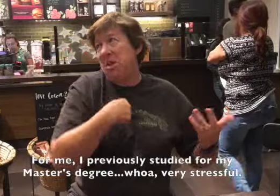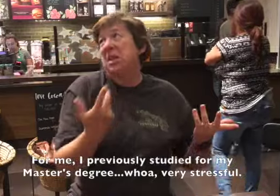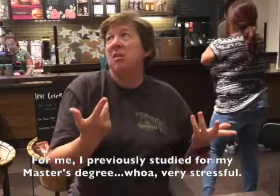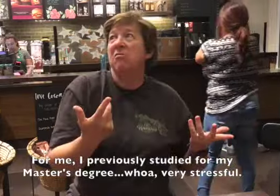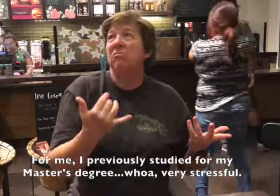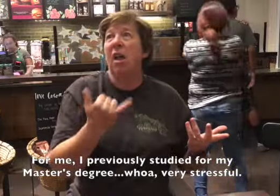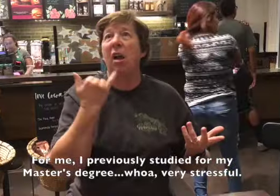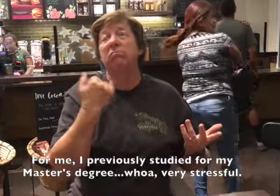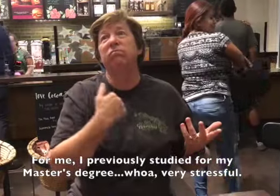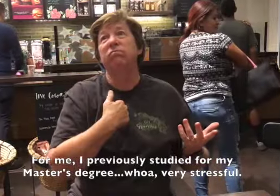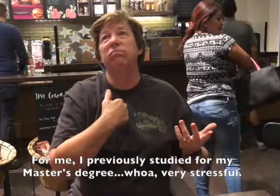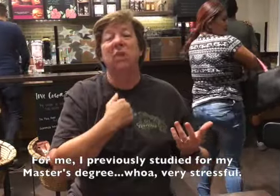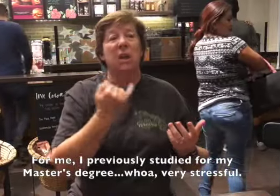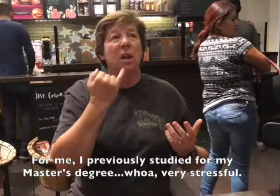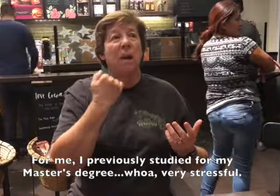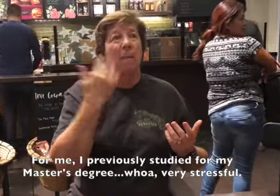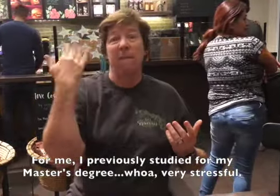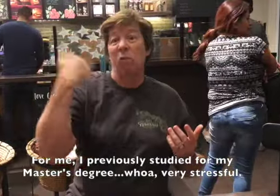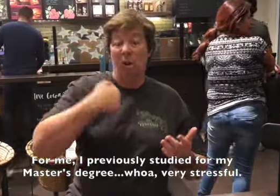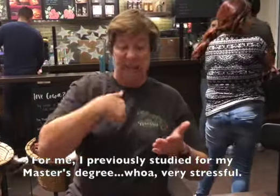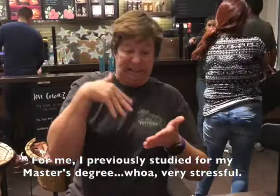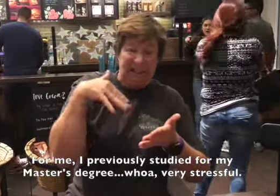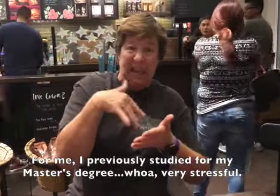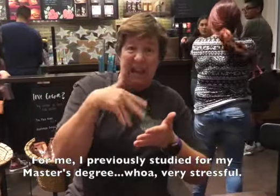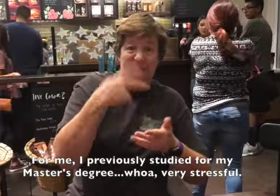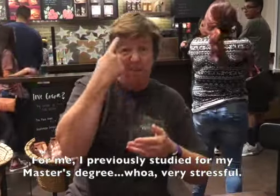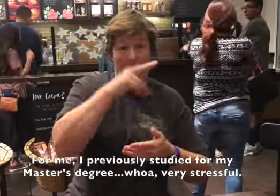For me, previously I studied for my master's degree.